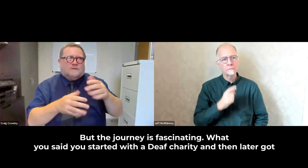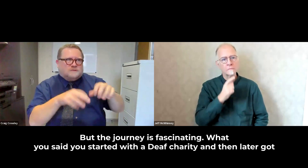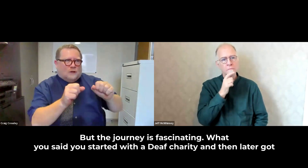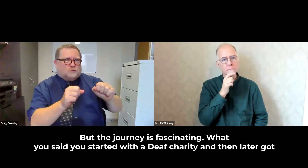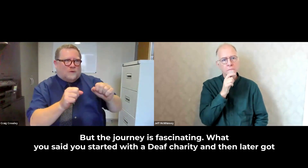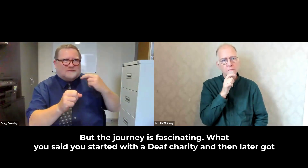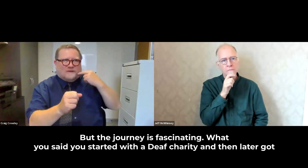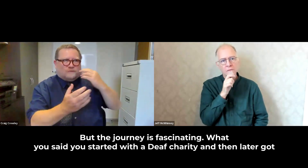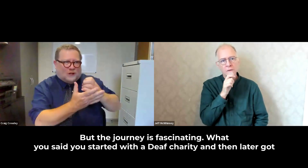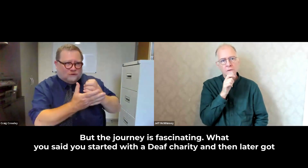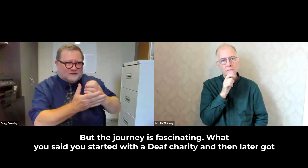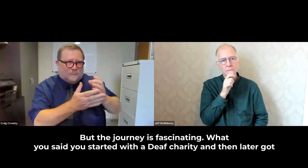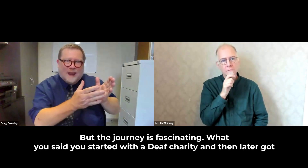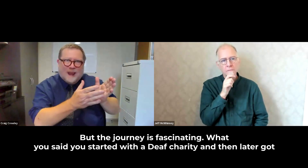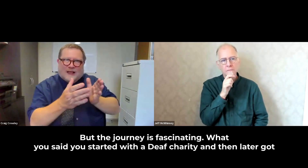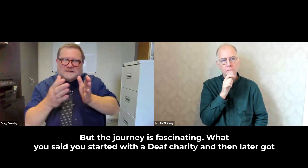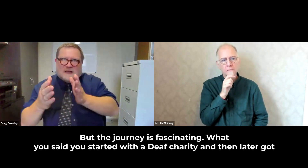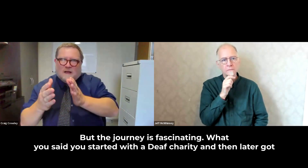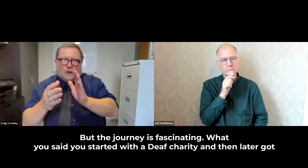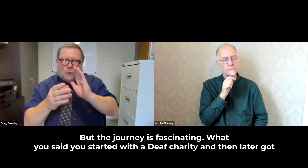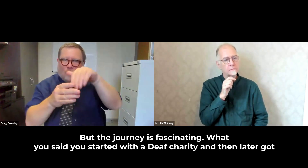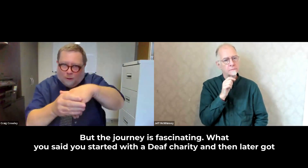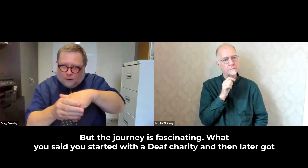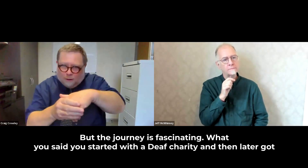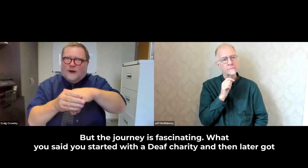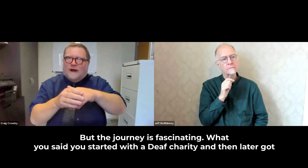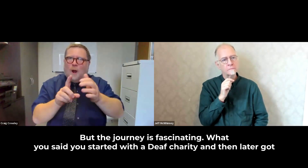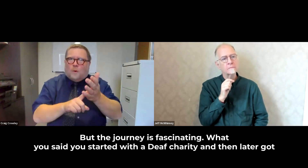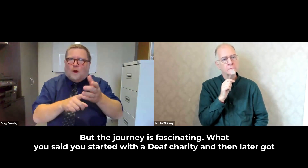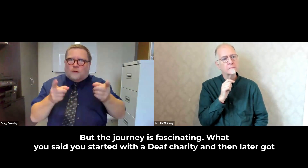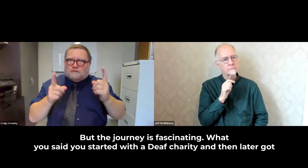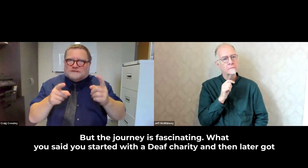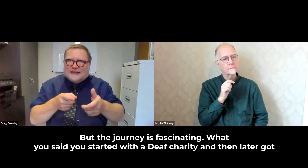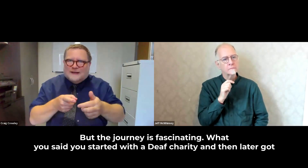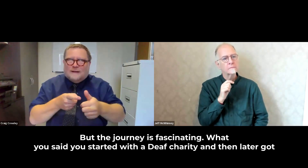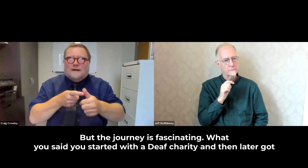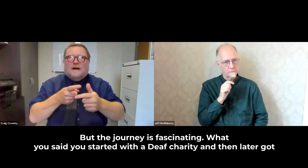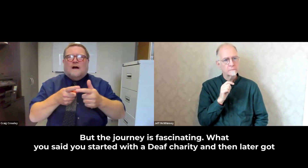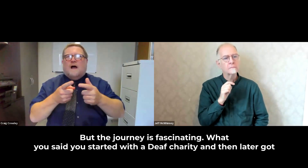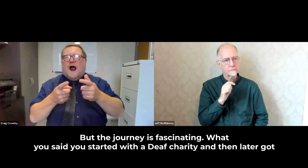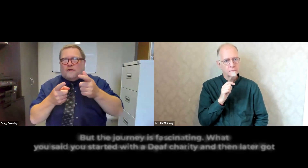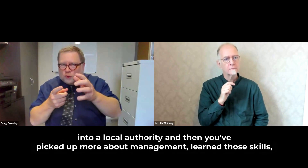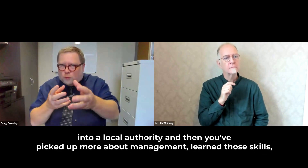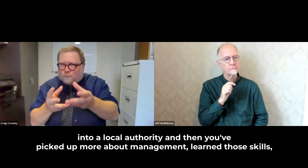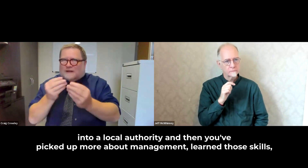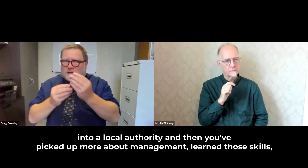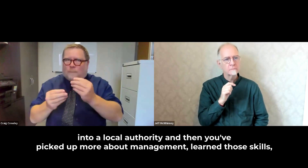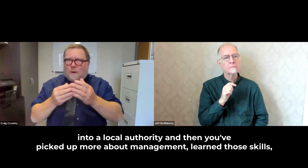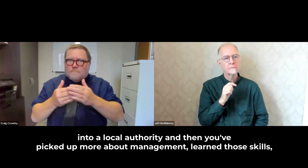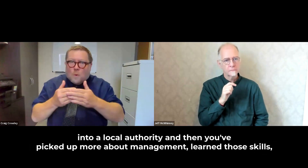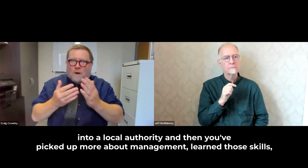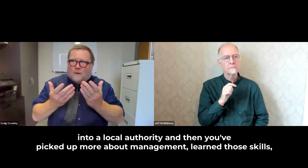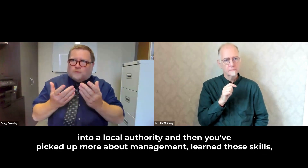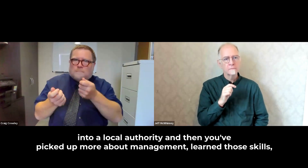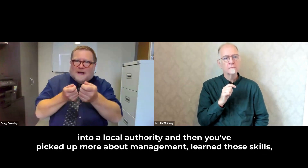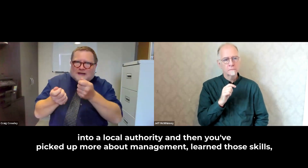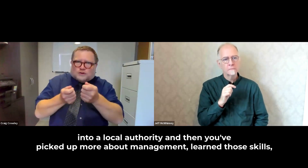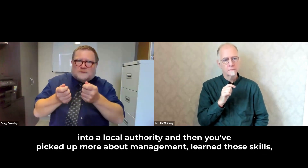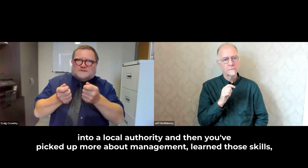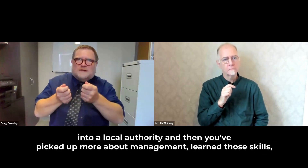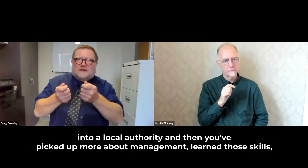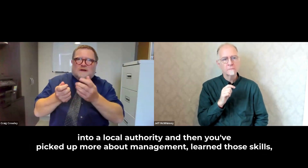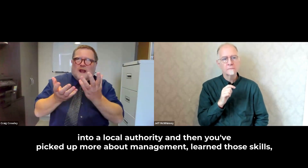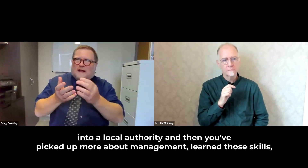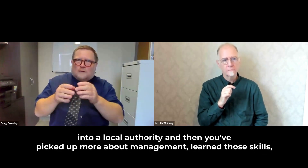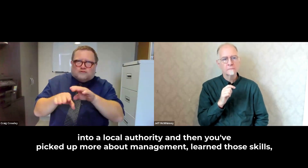fascinating. What you said, you started with a deaf charity and then later got into local authority, and then you've